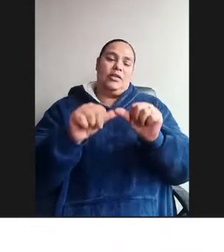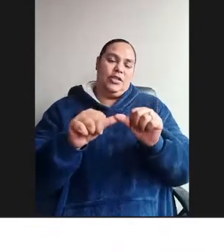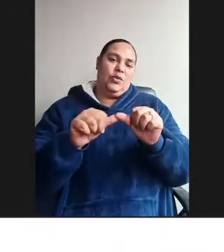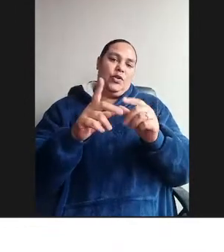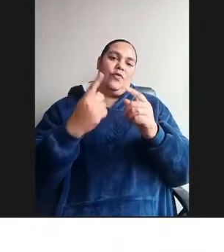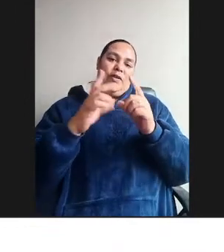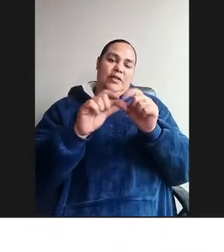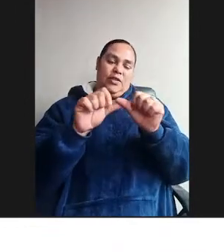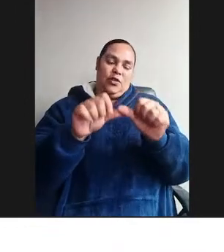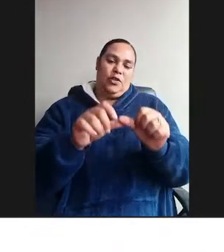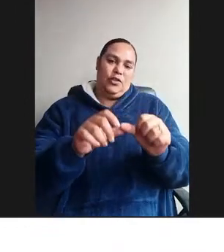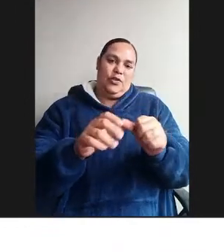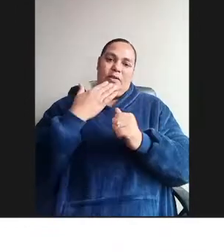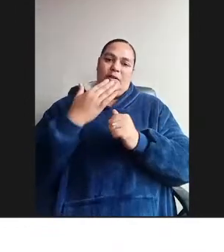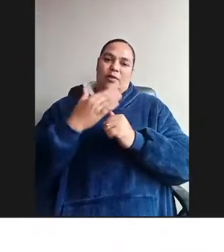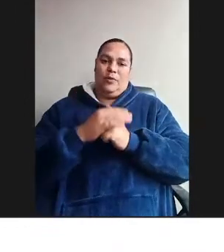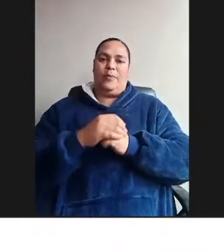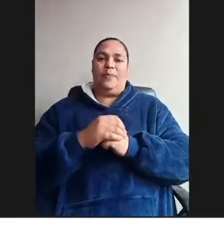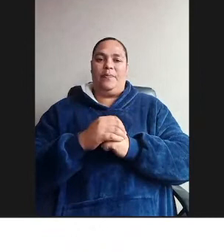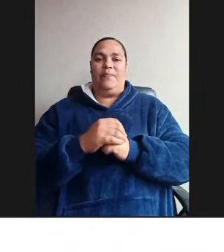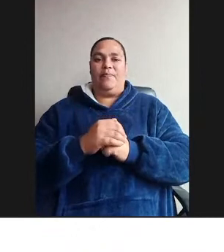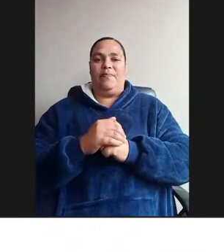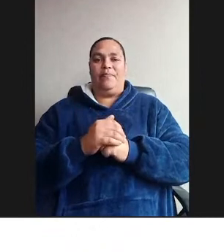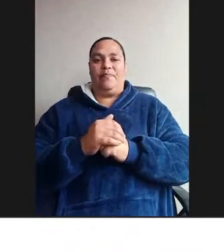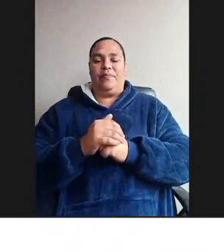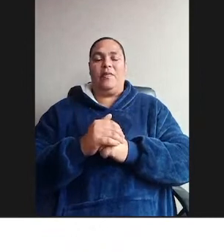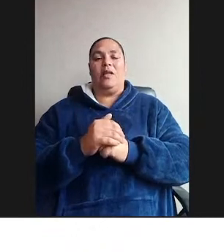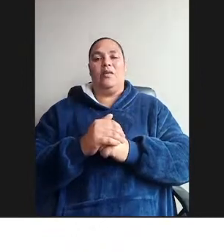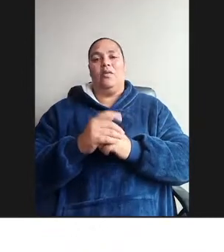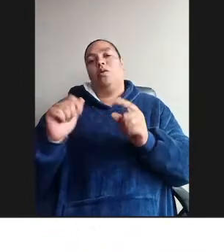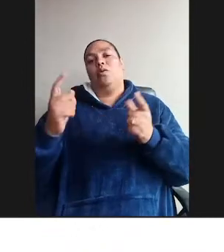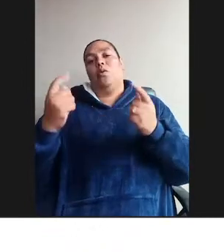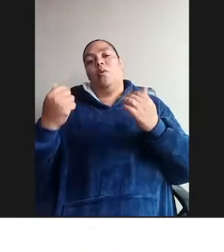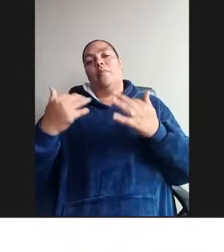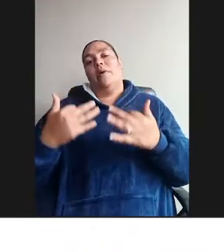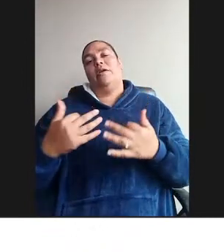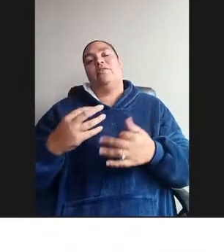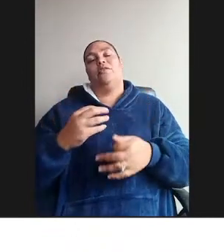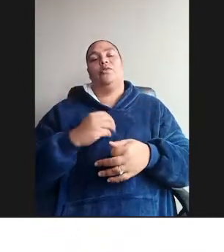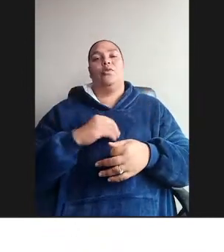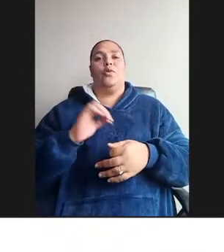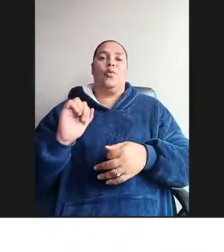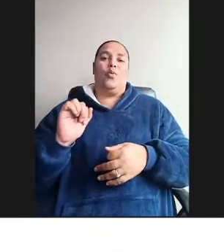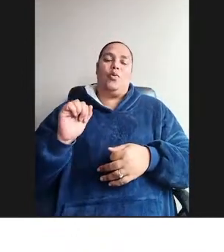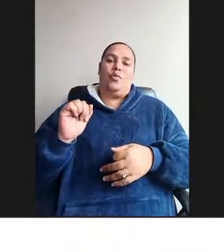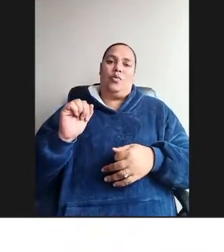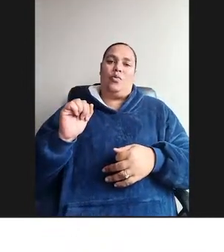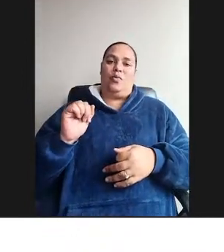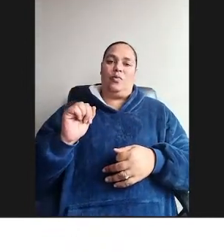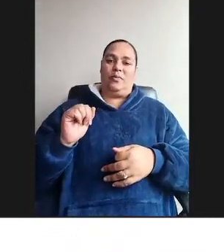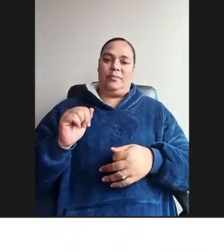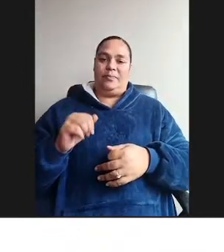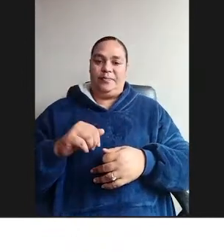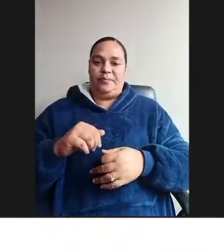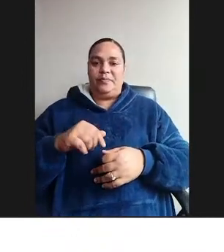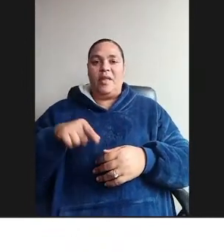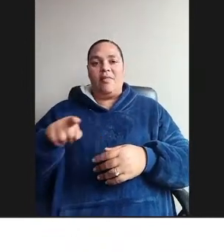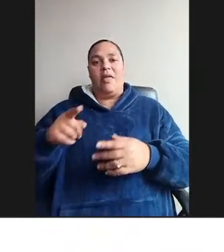Chair. Thank you so much. Regarding the budget, then to carry forward with the momentum, this has been a sore